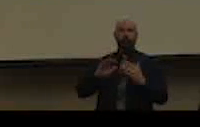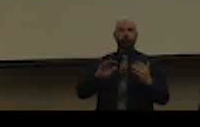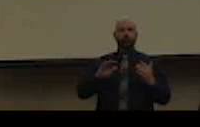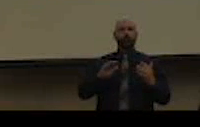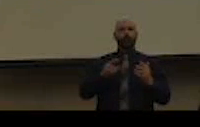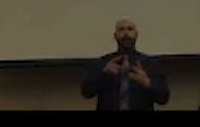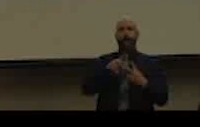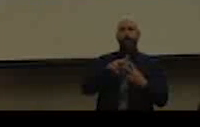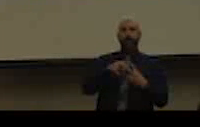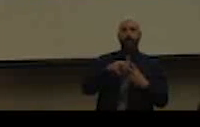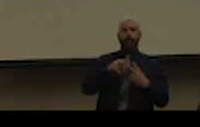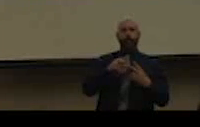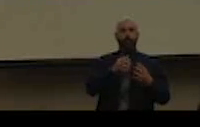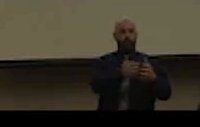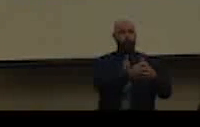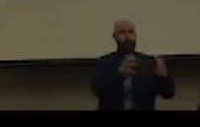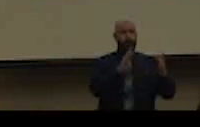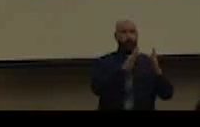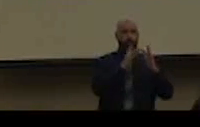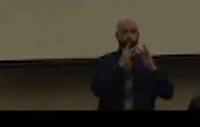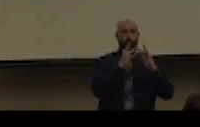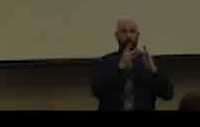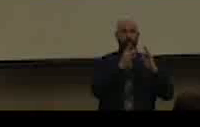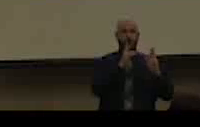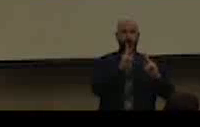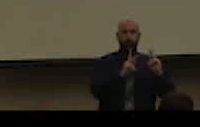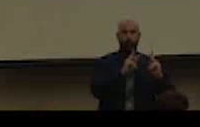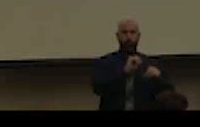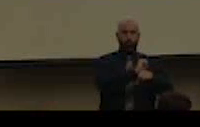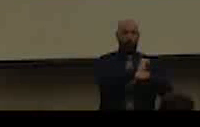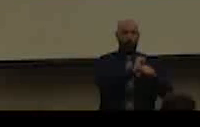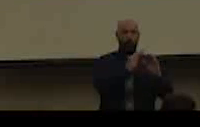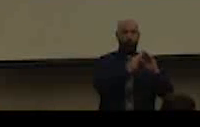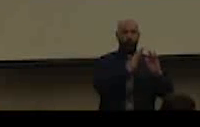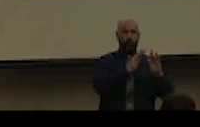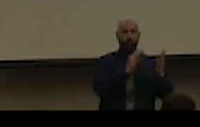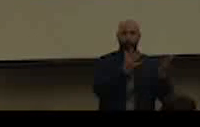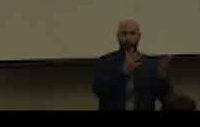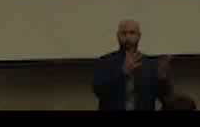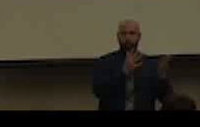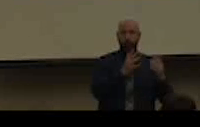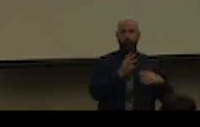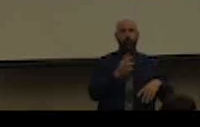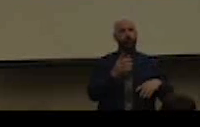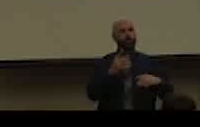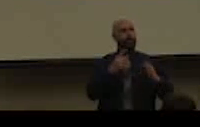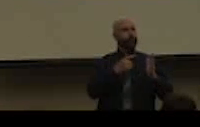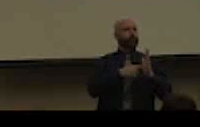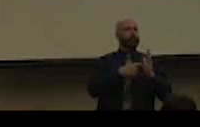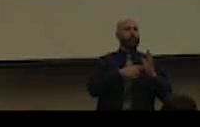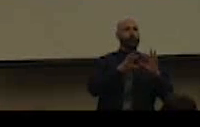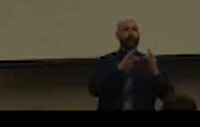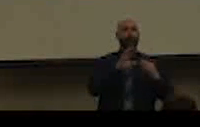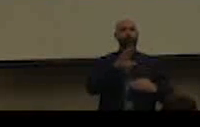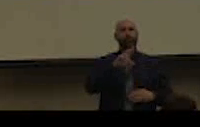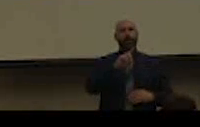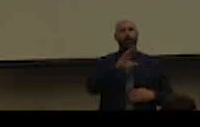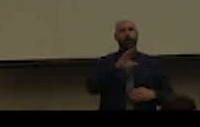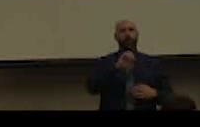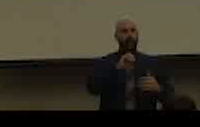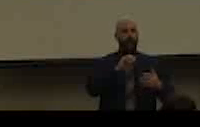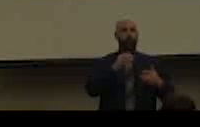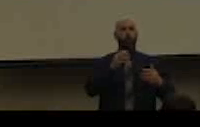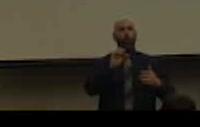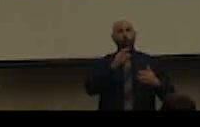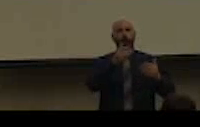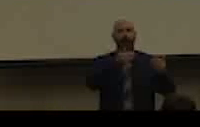the network of individuals that are working with community networks, a la our conversations about family child care or inviting type 1 and type 2s